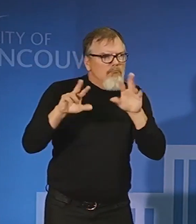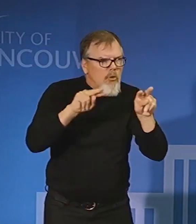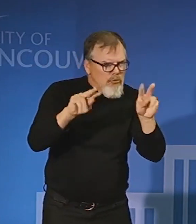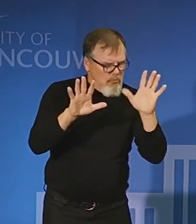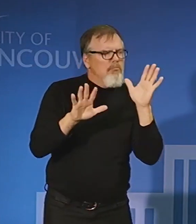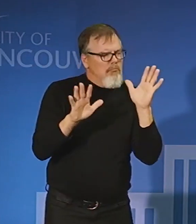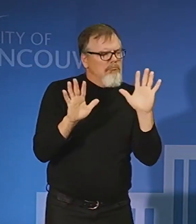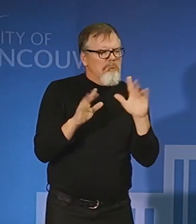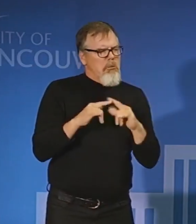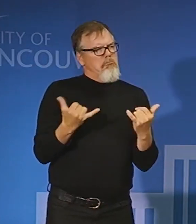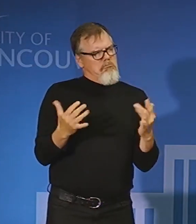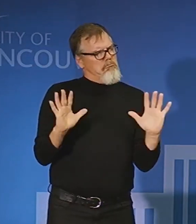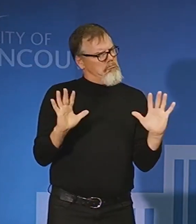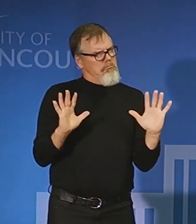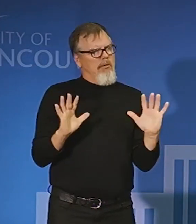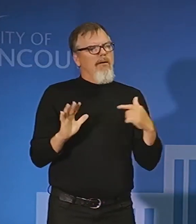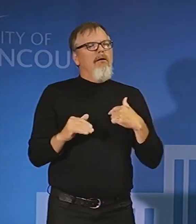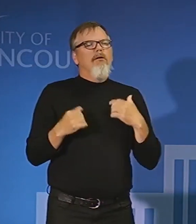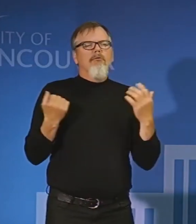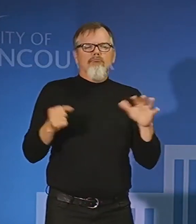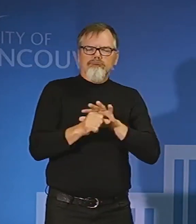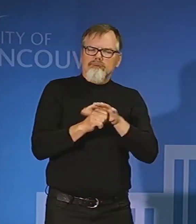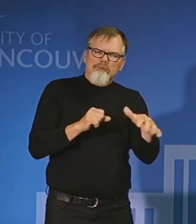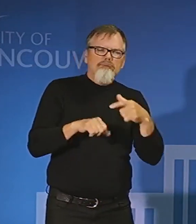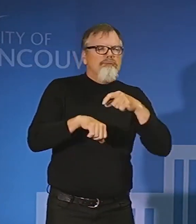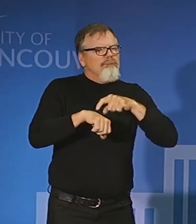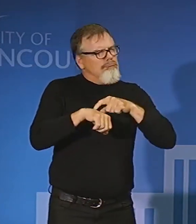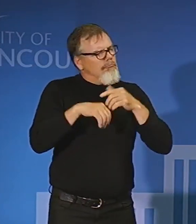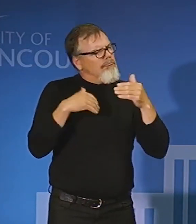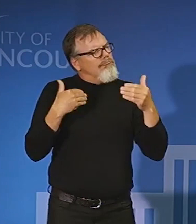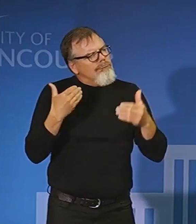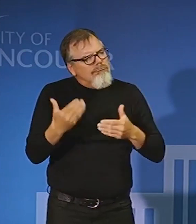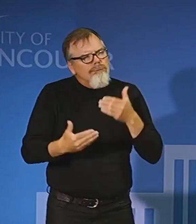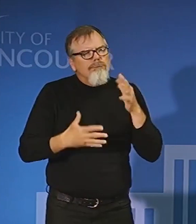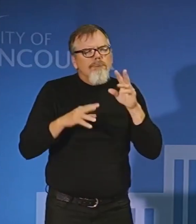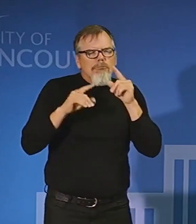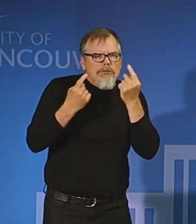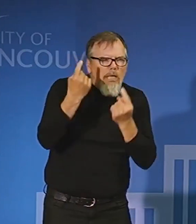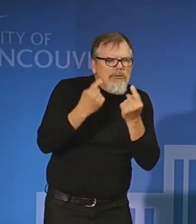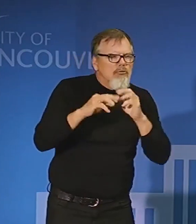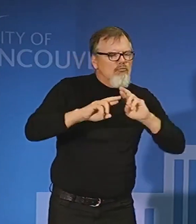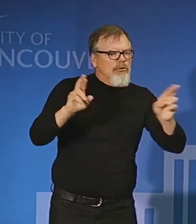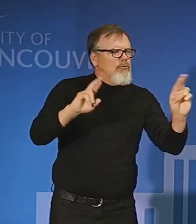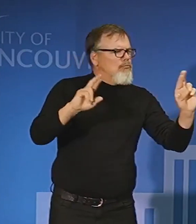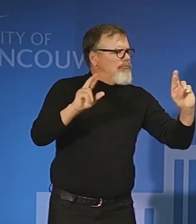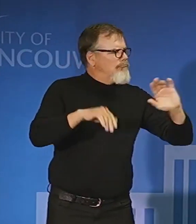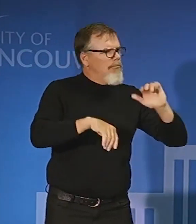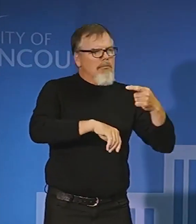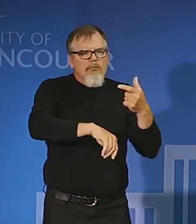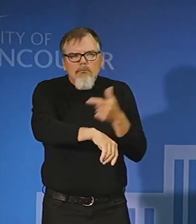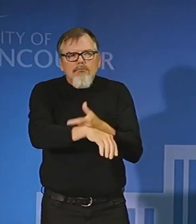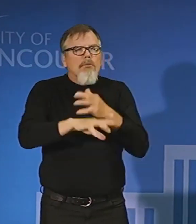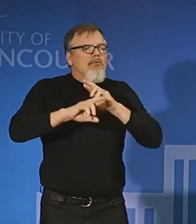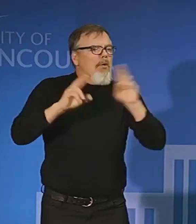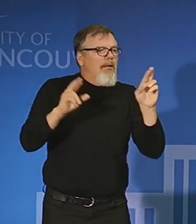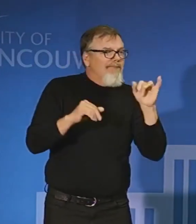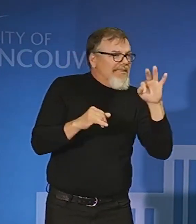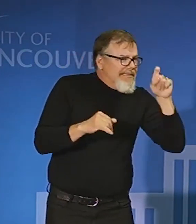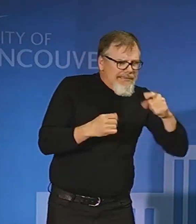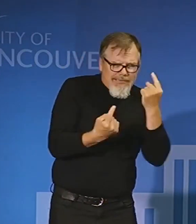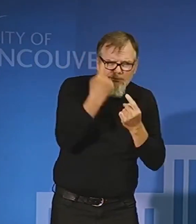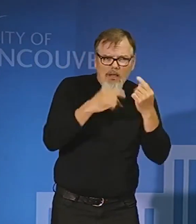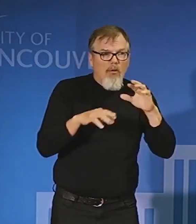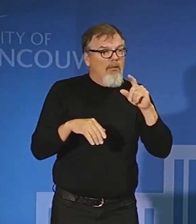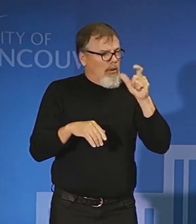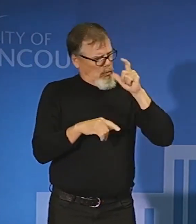do testing for COVID-19 in British Columbia. In fact, we offer universal testing. Anybody who needs a test can get a test, and we